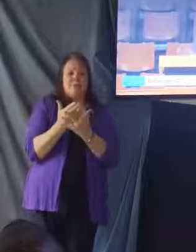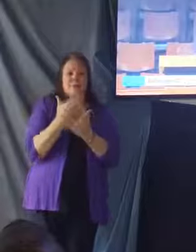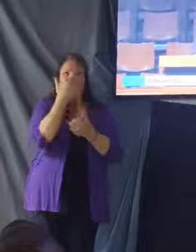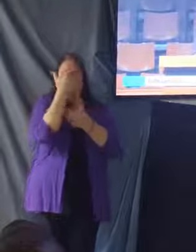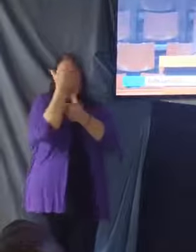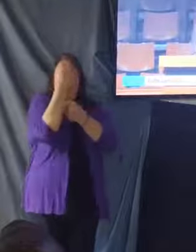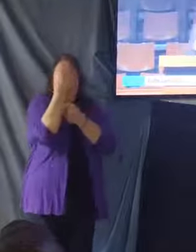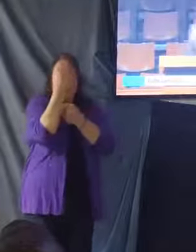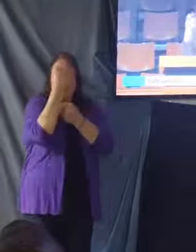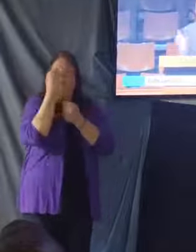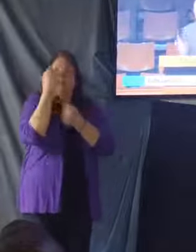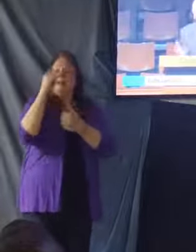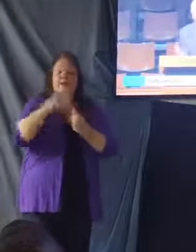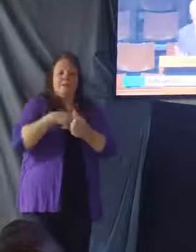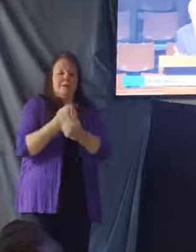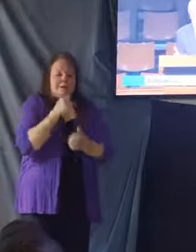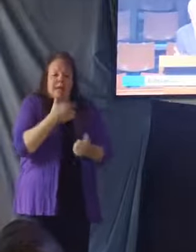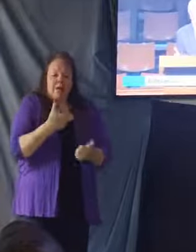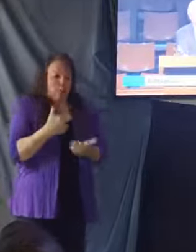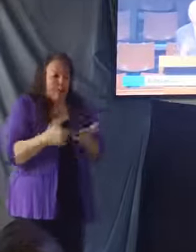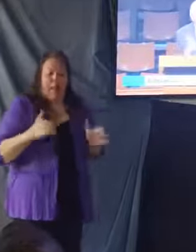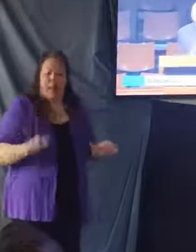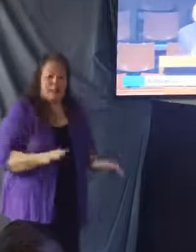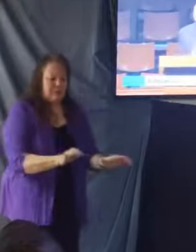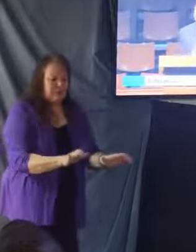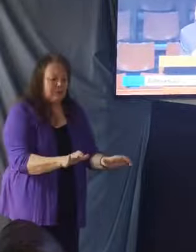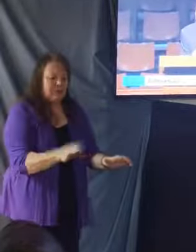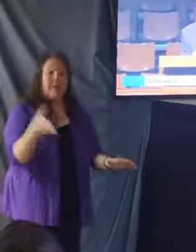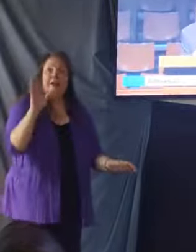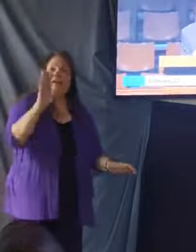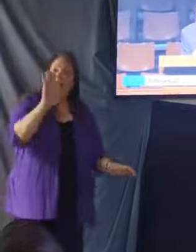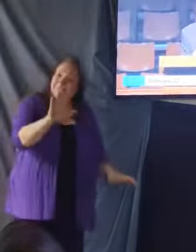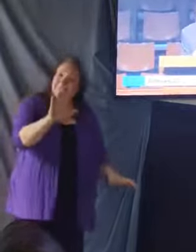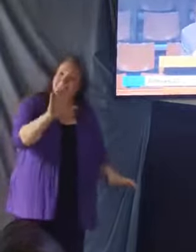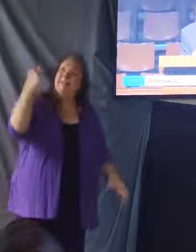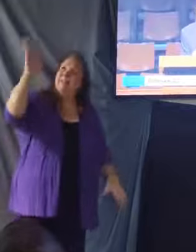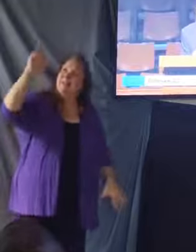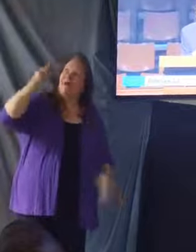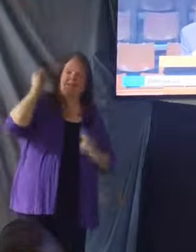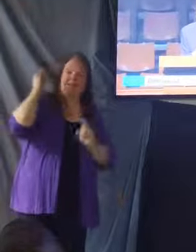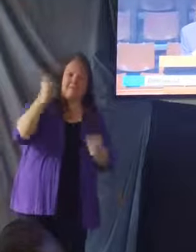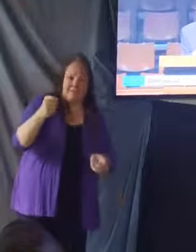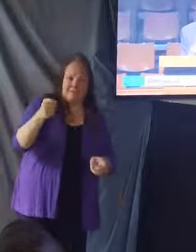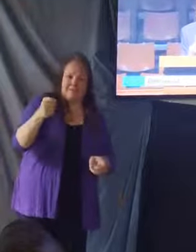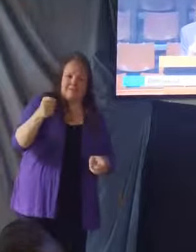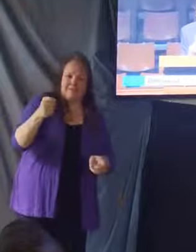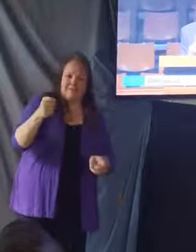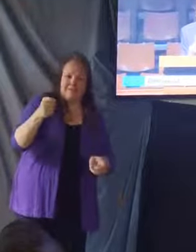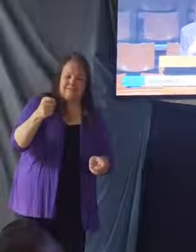by grace. It's not our work. It's a gift of God.